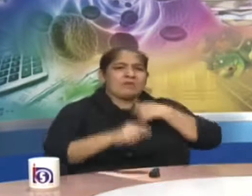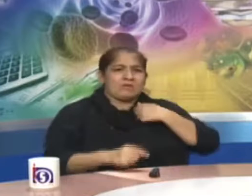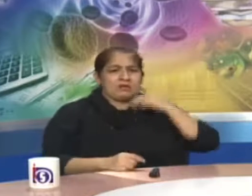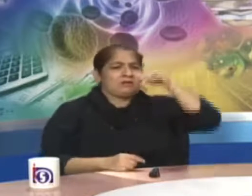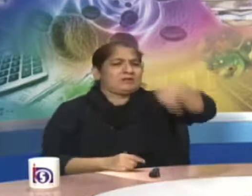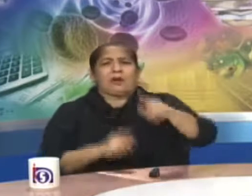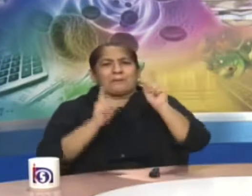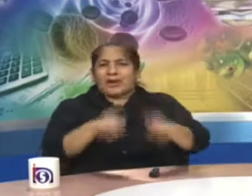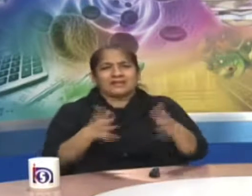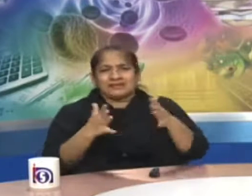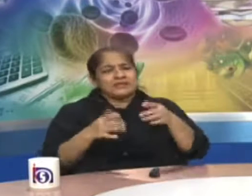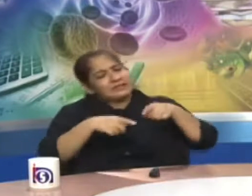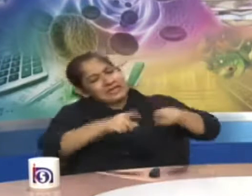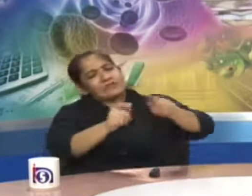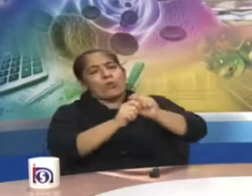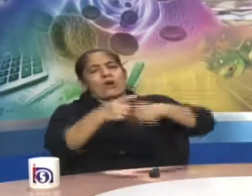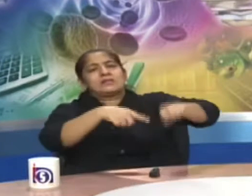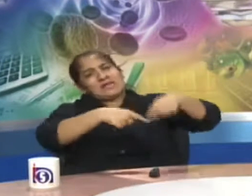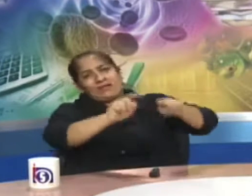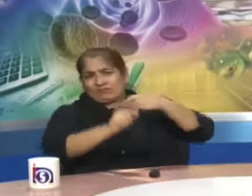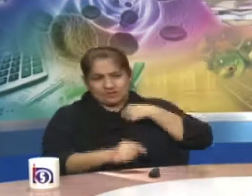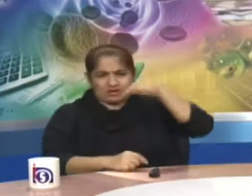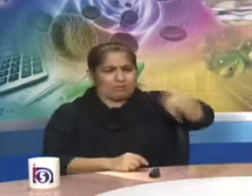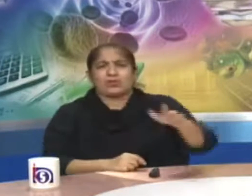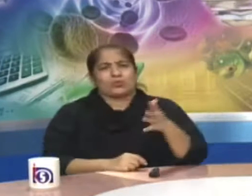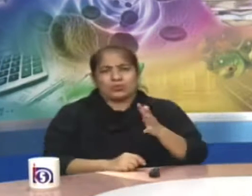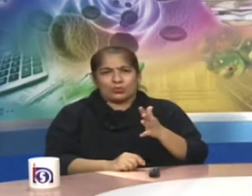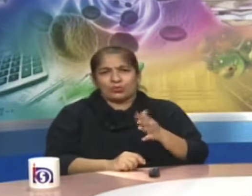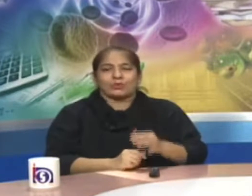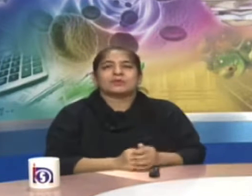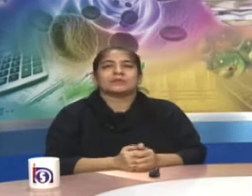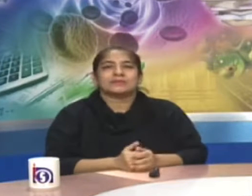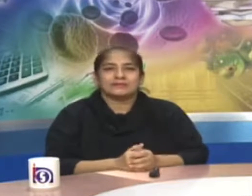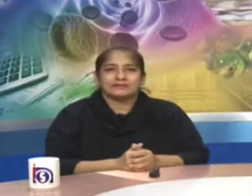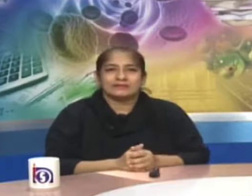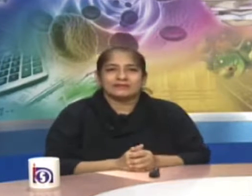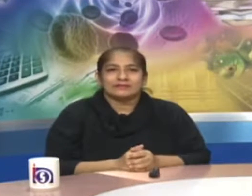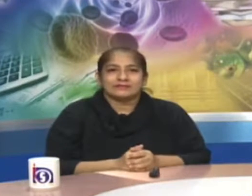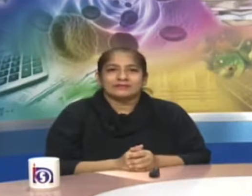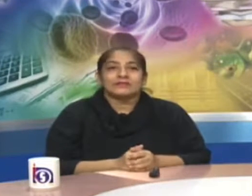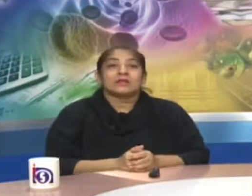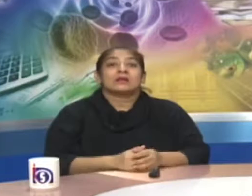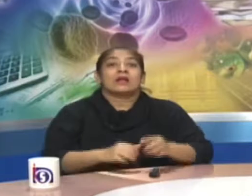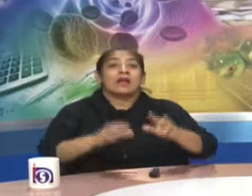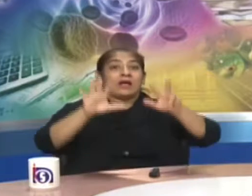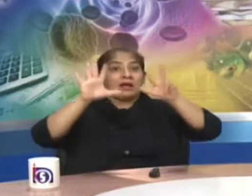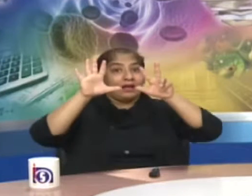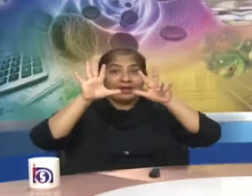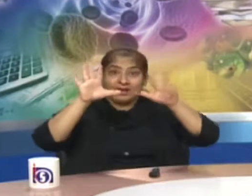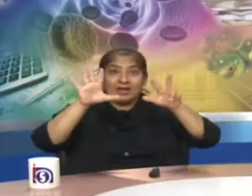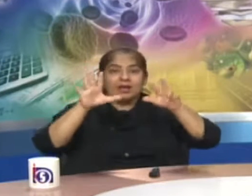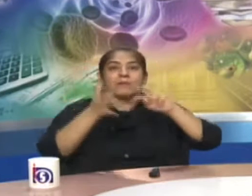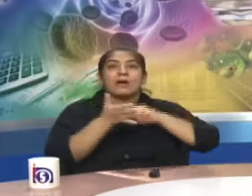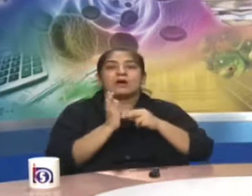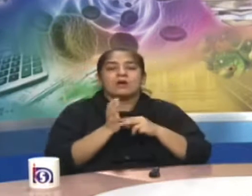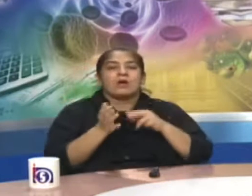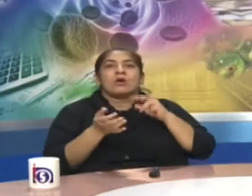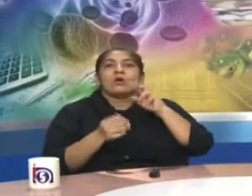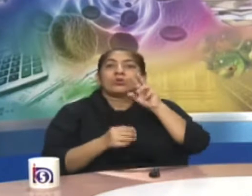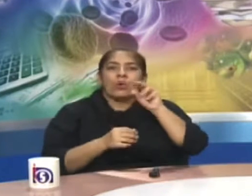benefit is that no physical presence is needed, it automatically moves further.